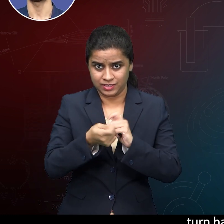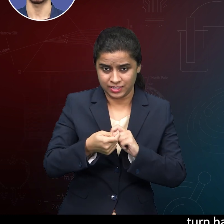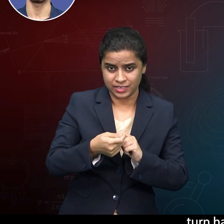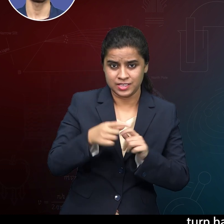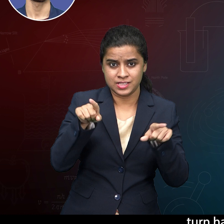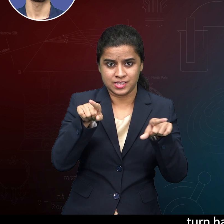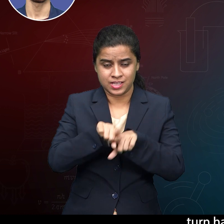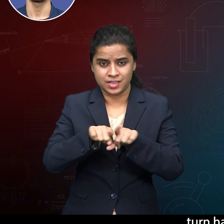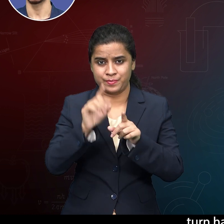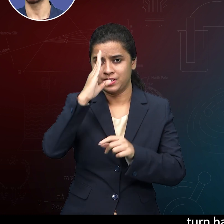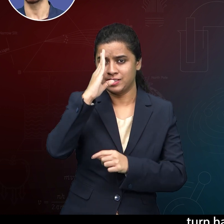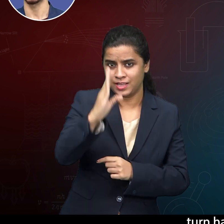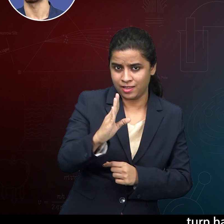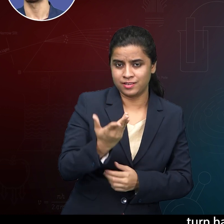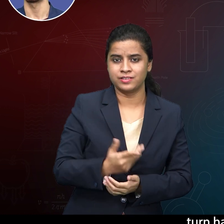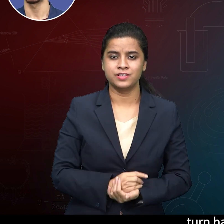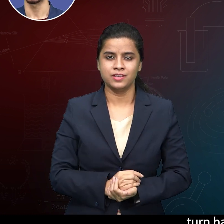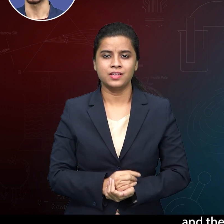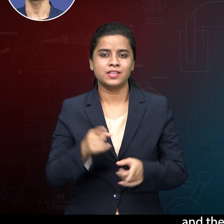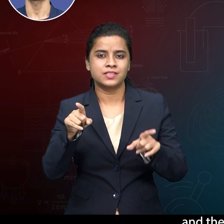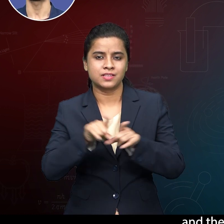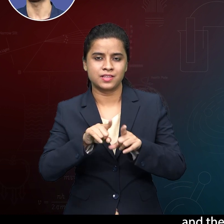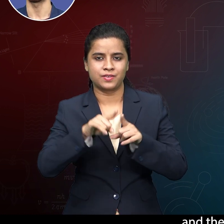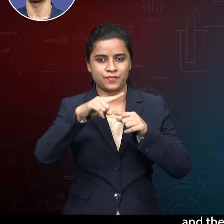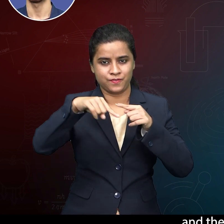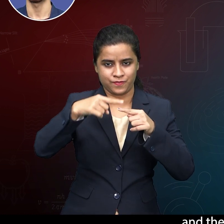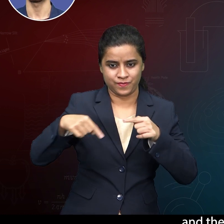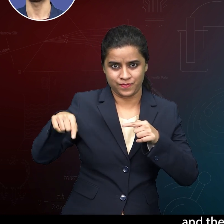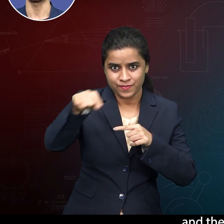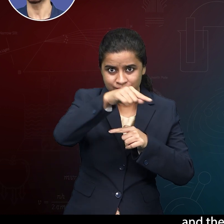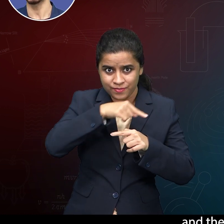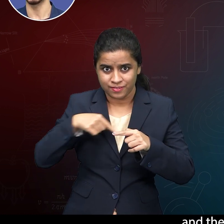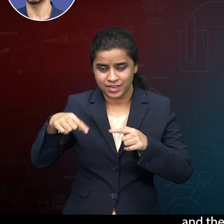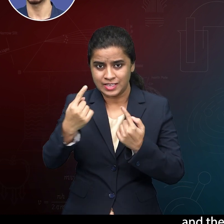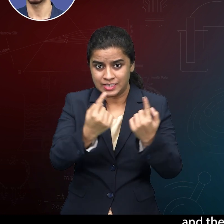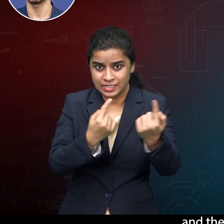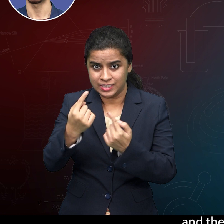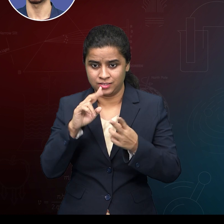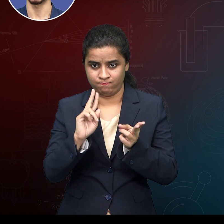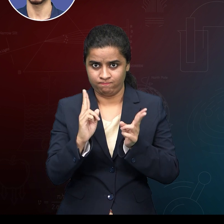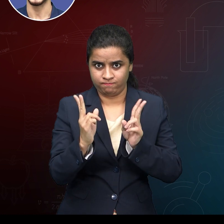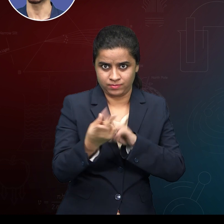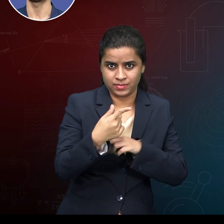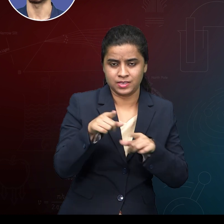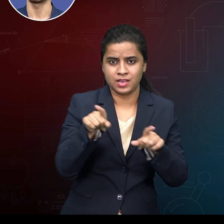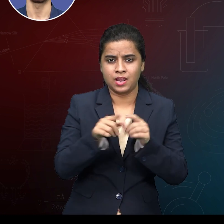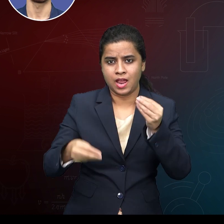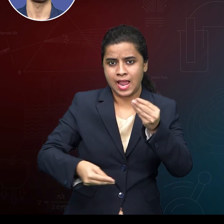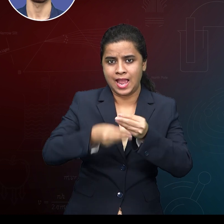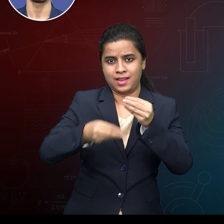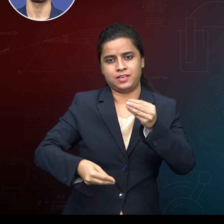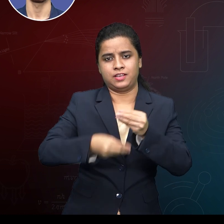has the same direction and the field due to each turn just adds up.